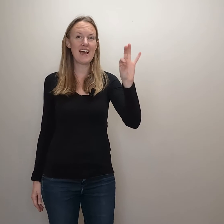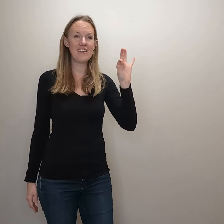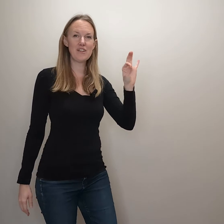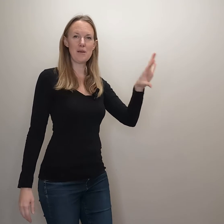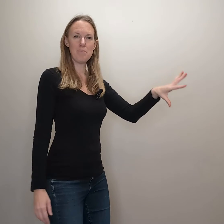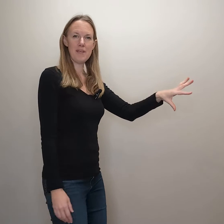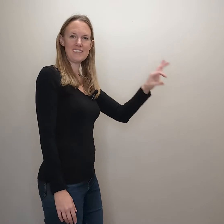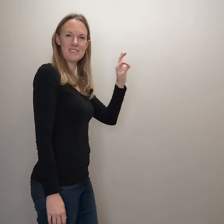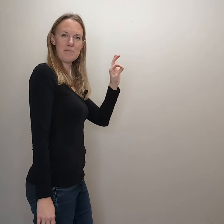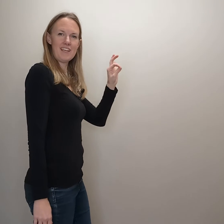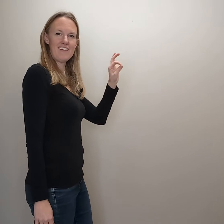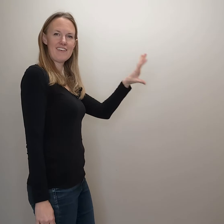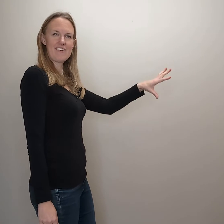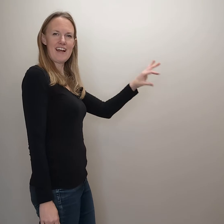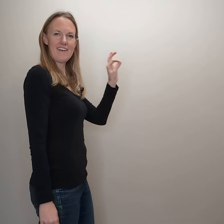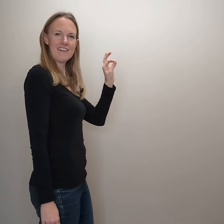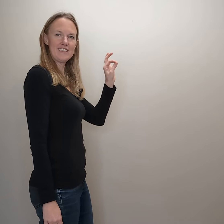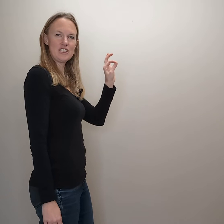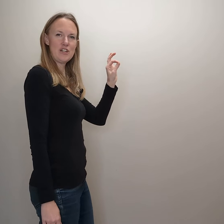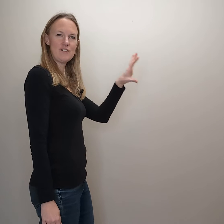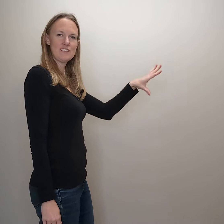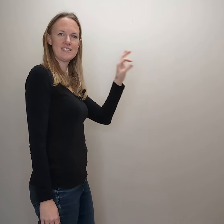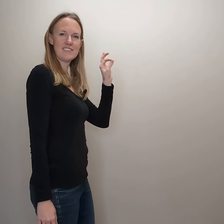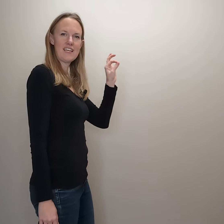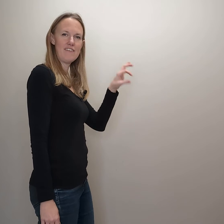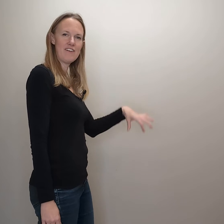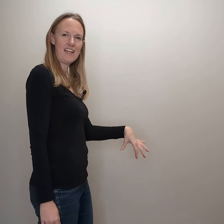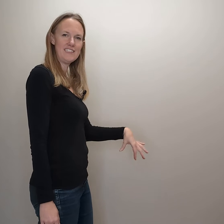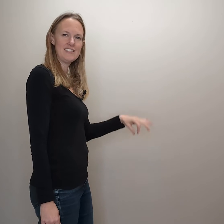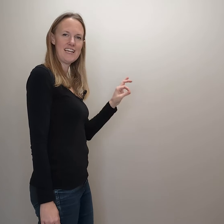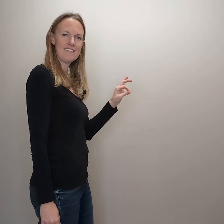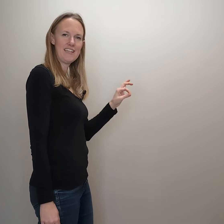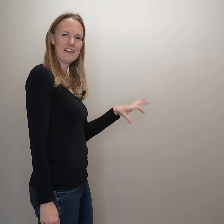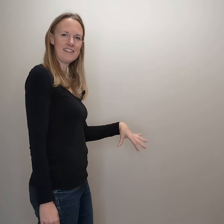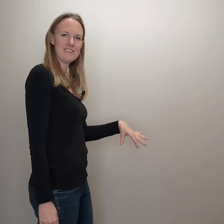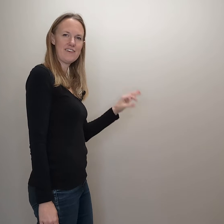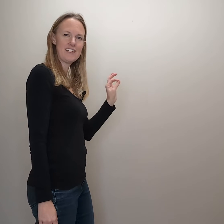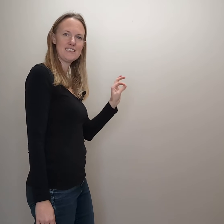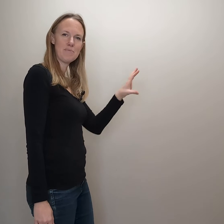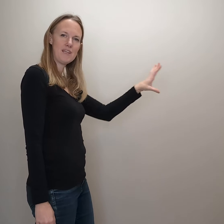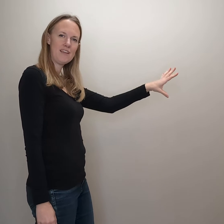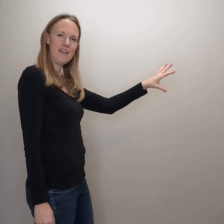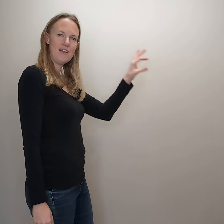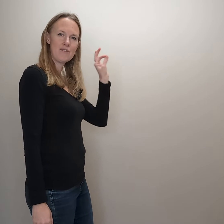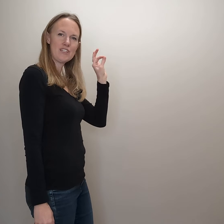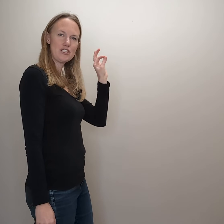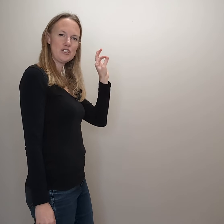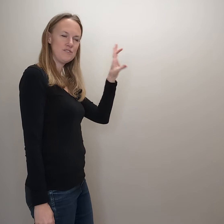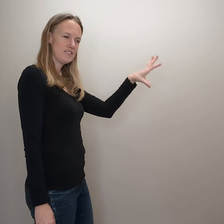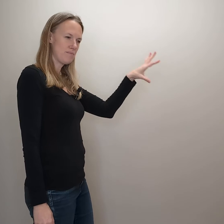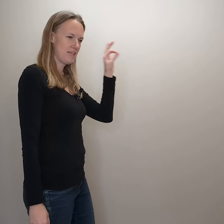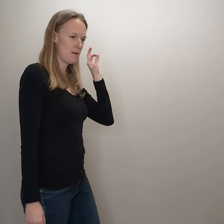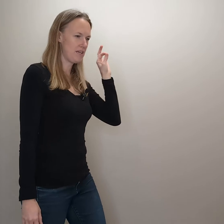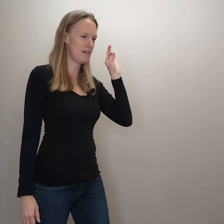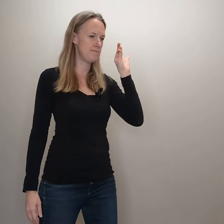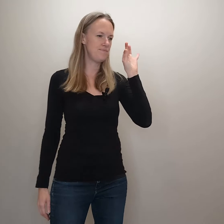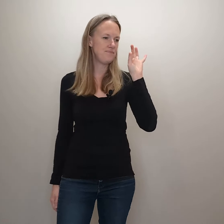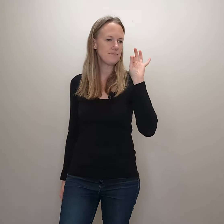that, you're going to pick something out of the crowd. Chose. Okay, find is down here. To find something, we're going to choose something up here.